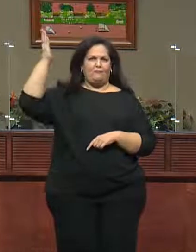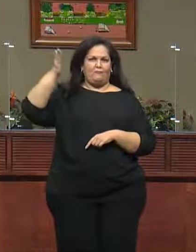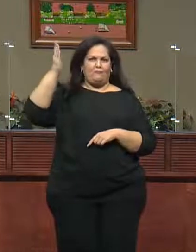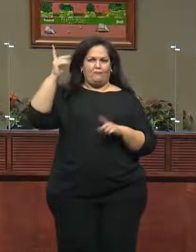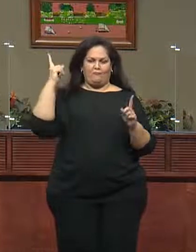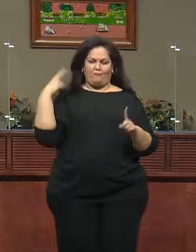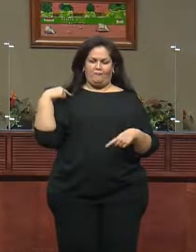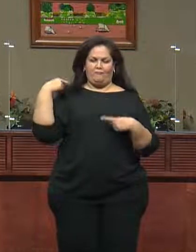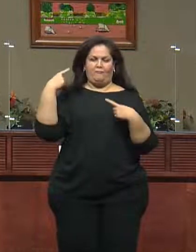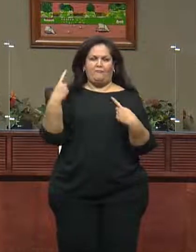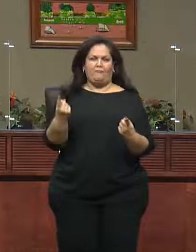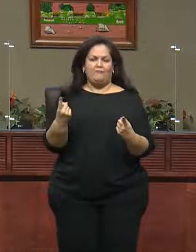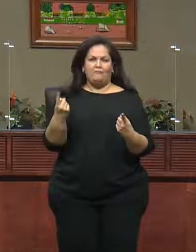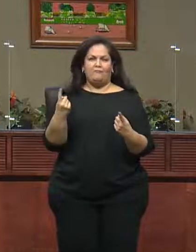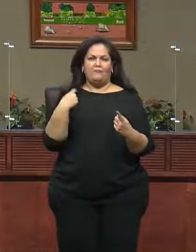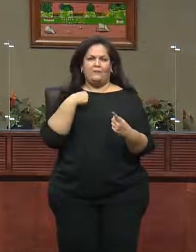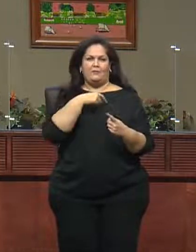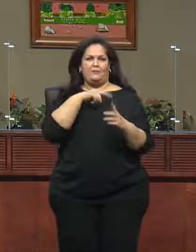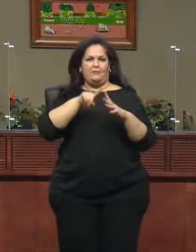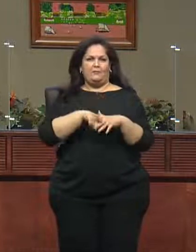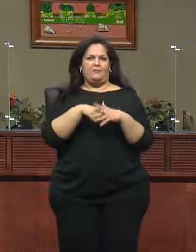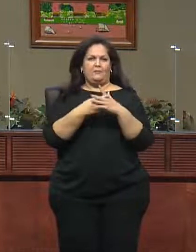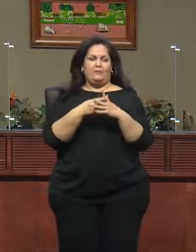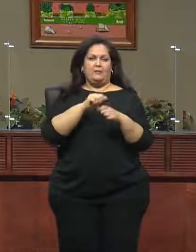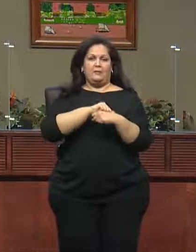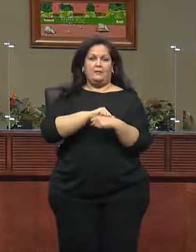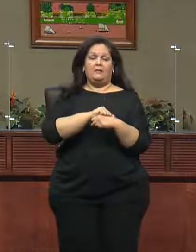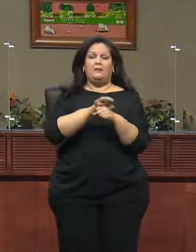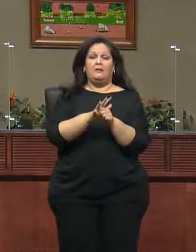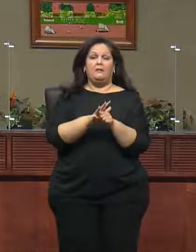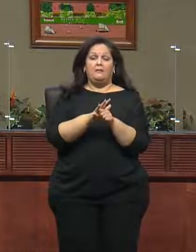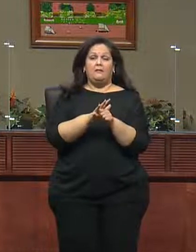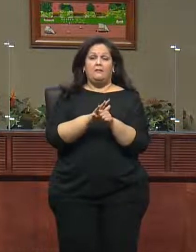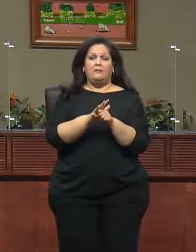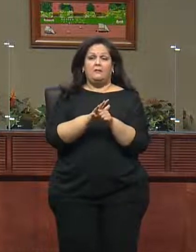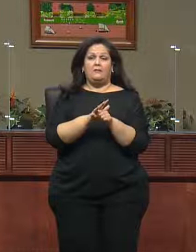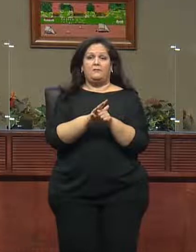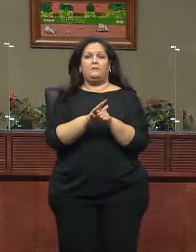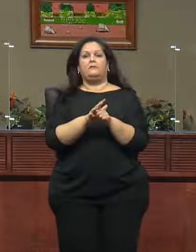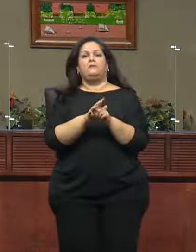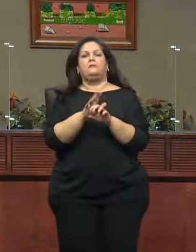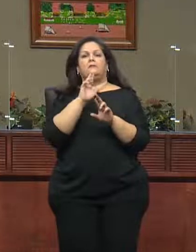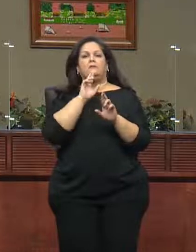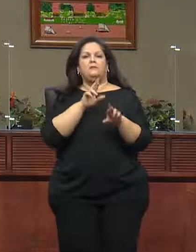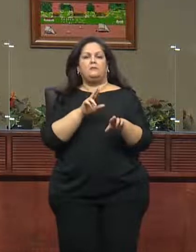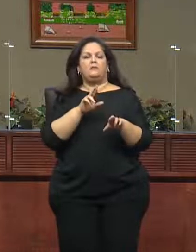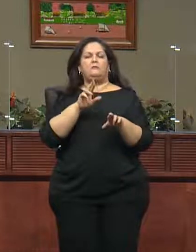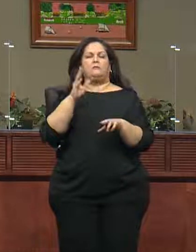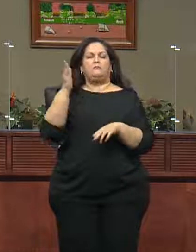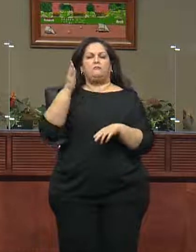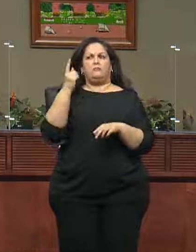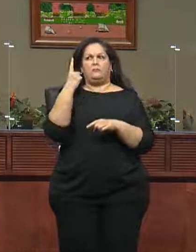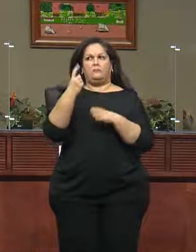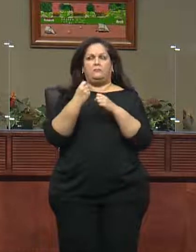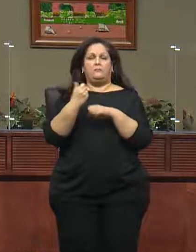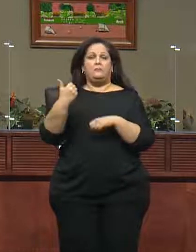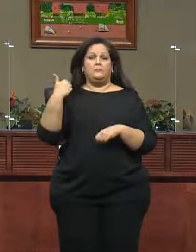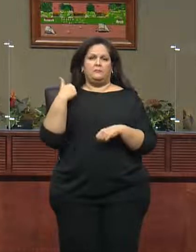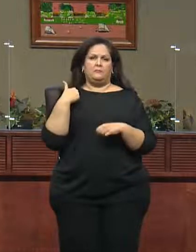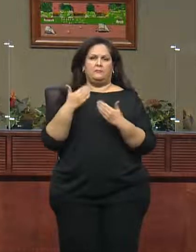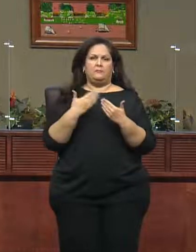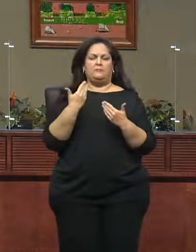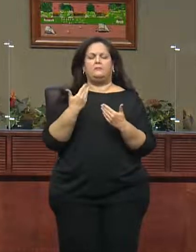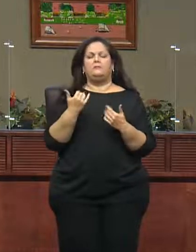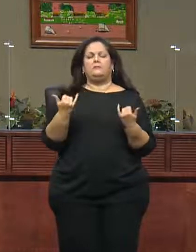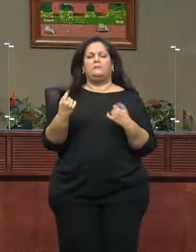we started the coronavirus response and recovery efforts nearly a year ago. So today,